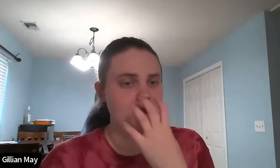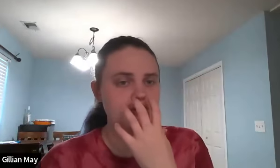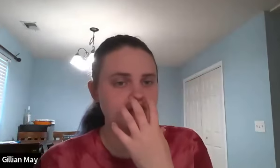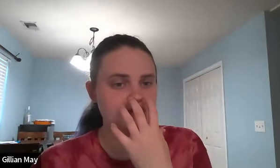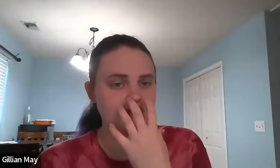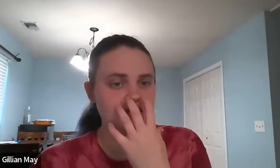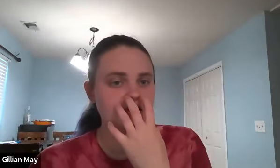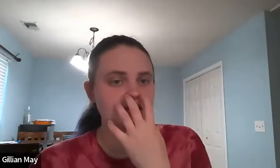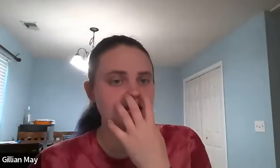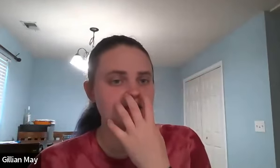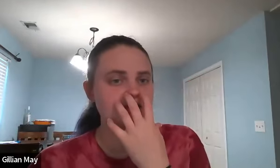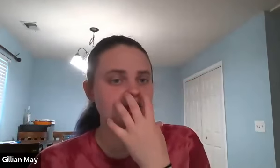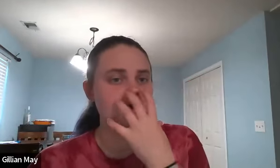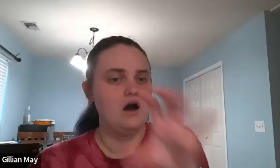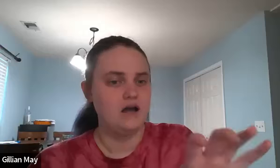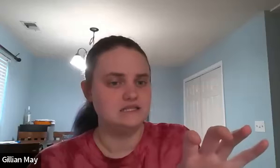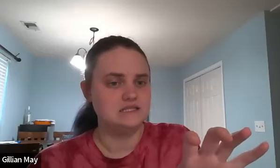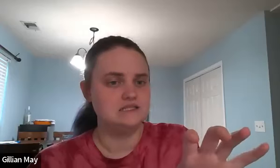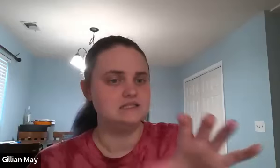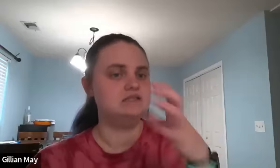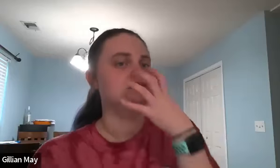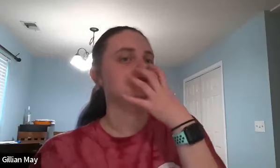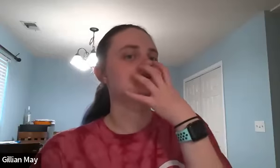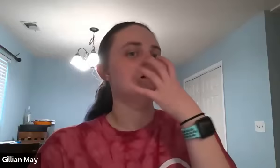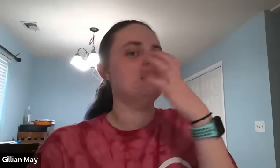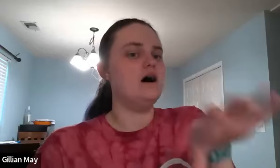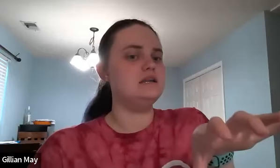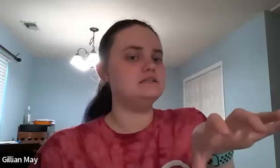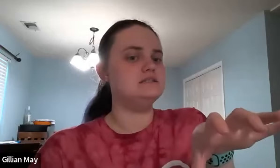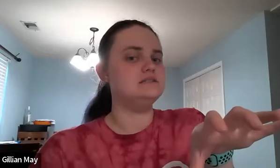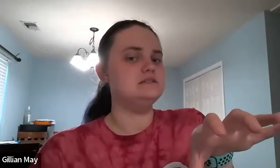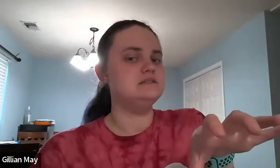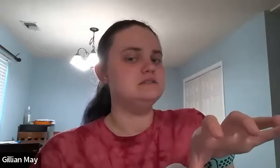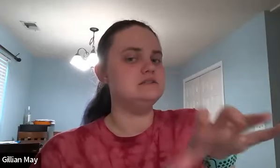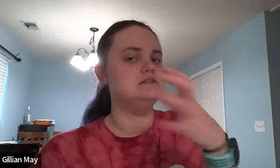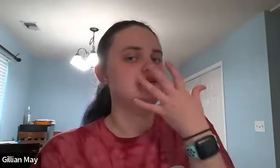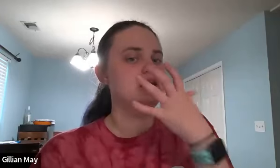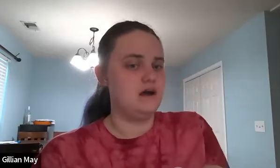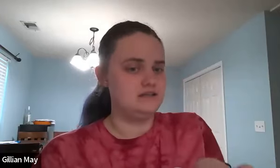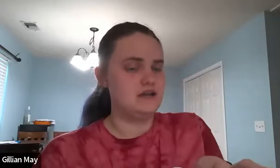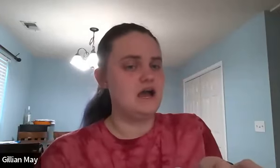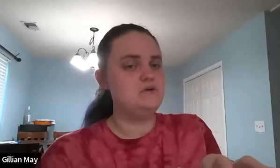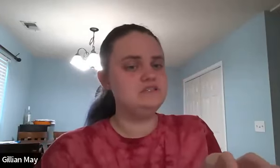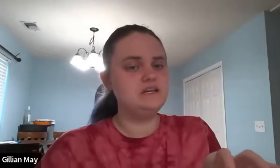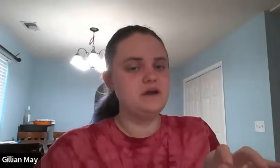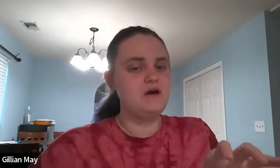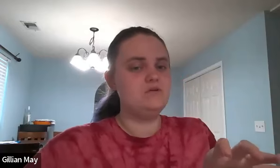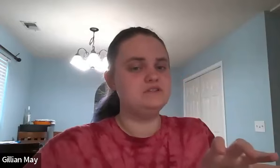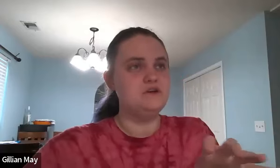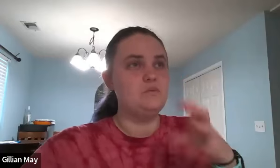mouth and then you go hot. Hot. Hot. I always think about